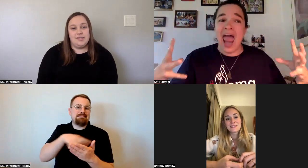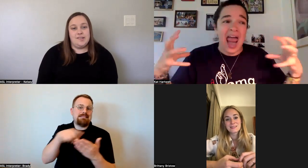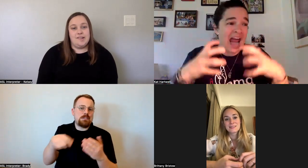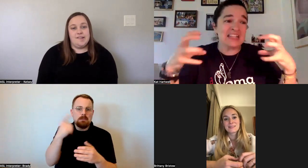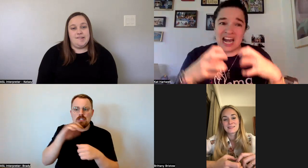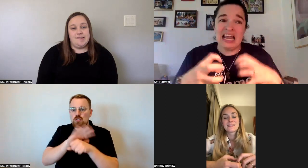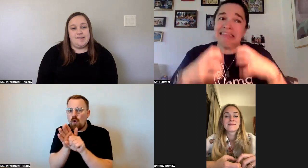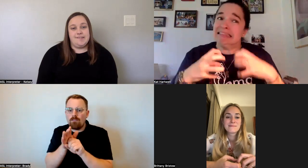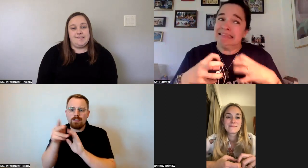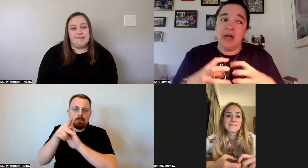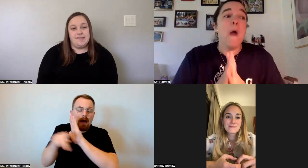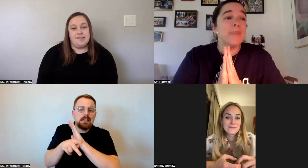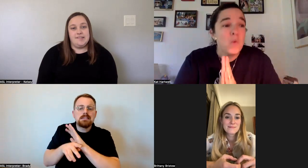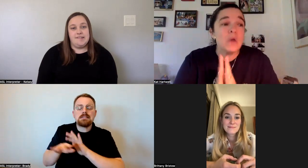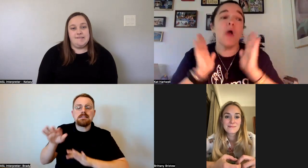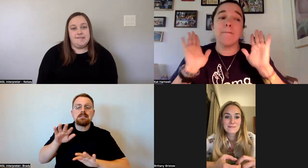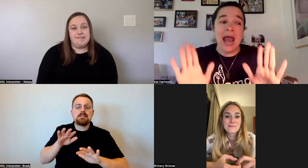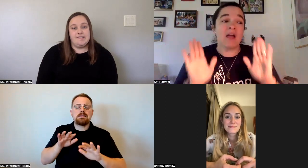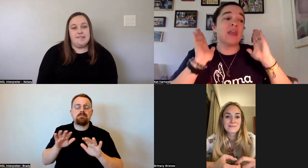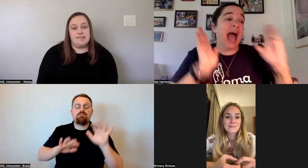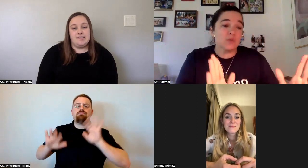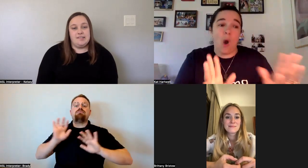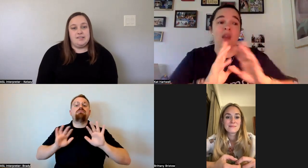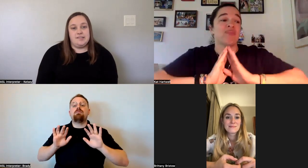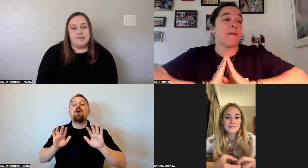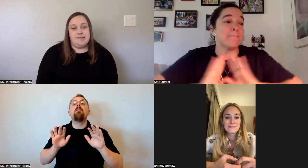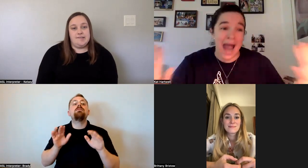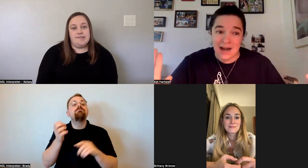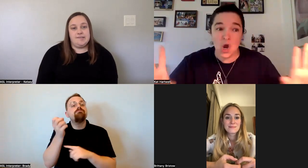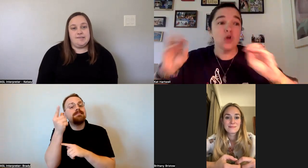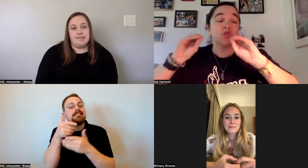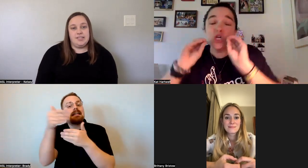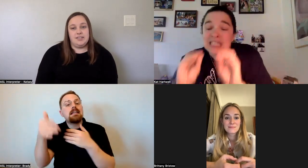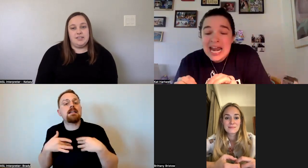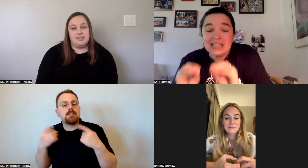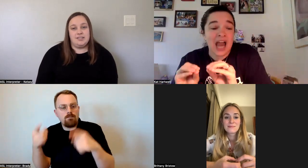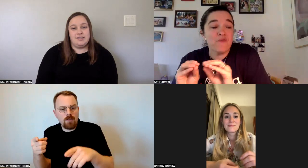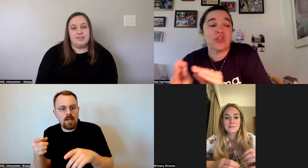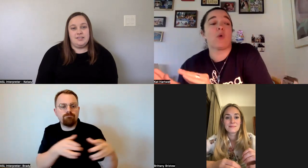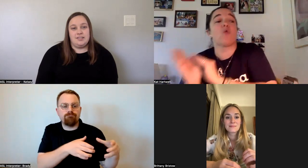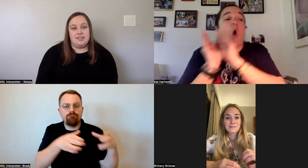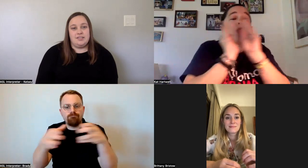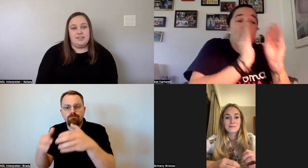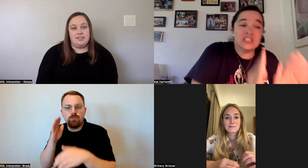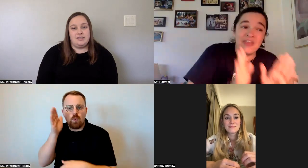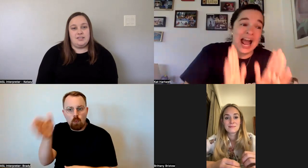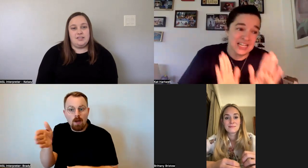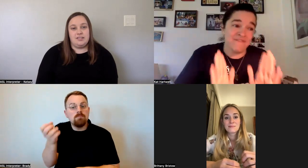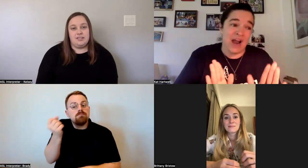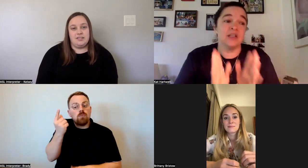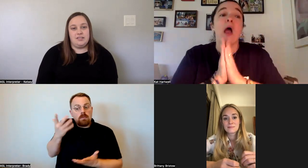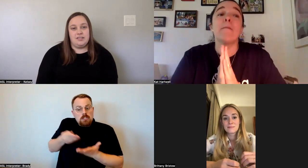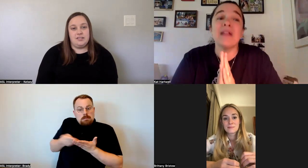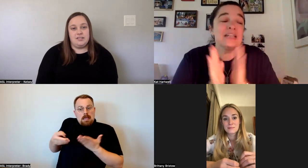protocol, and it's getting, but we will make the next one the best. So your tickets and everything will roll over to the